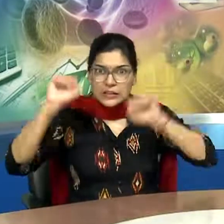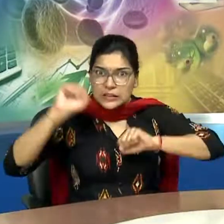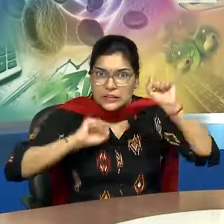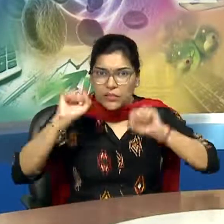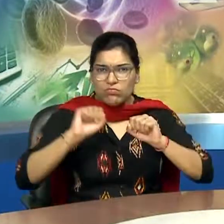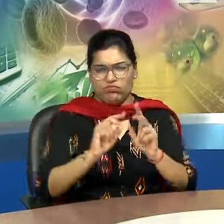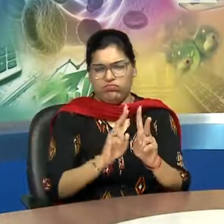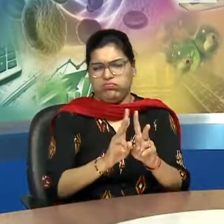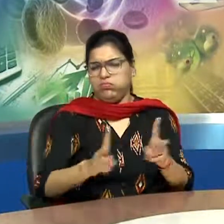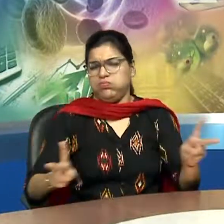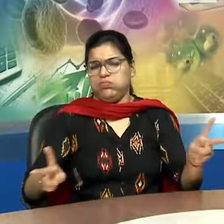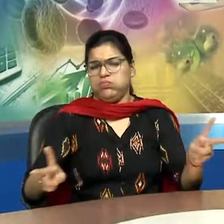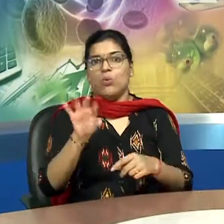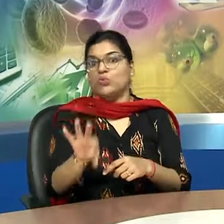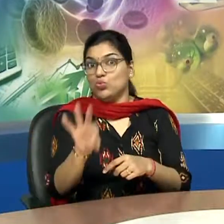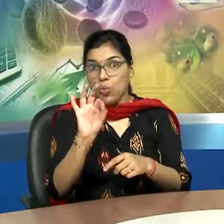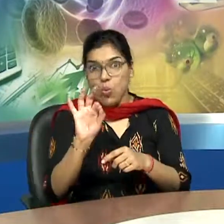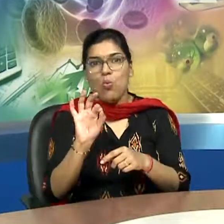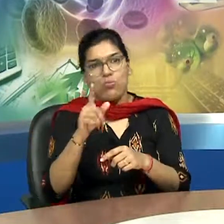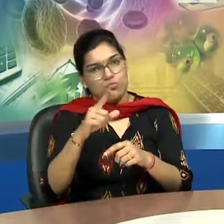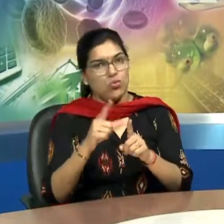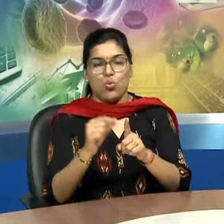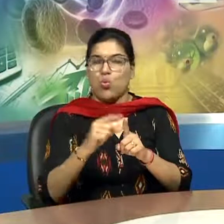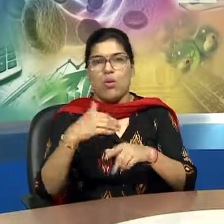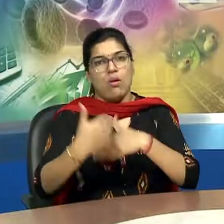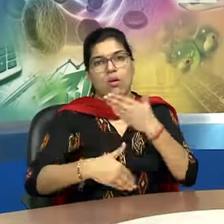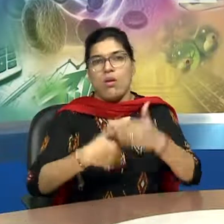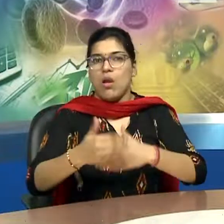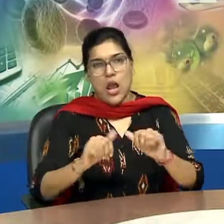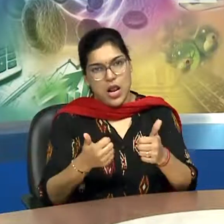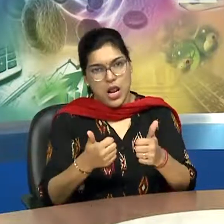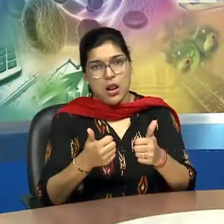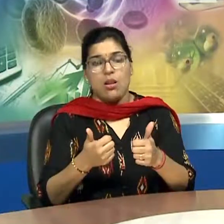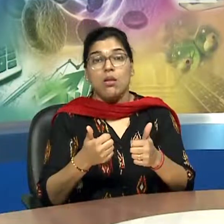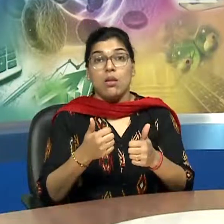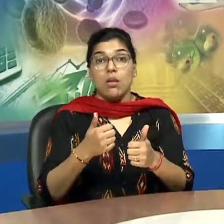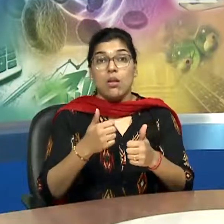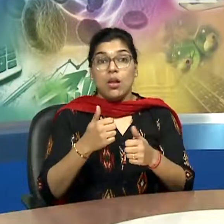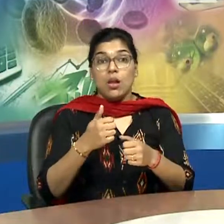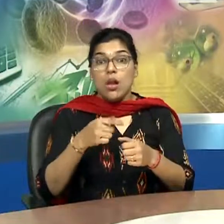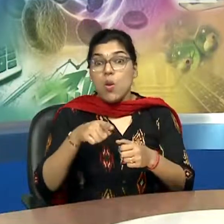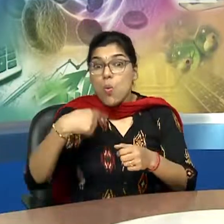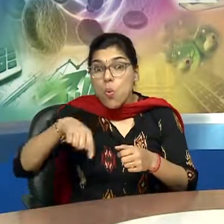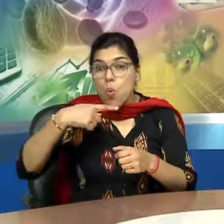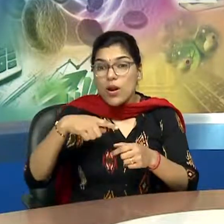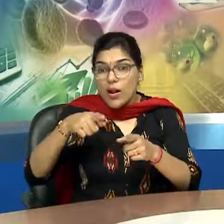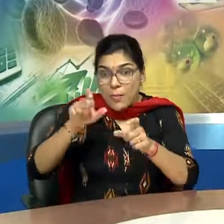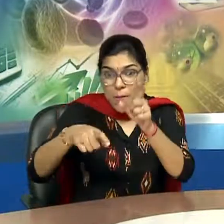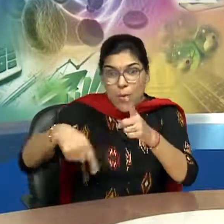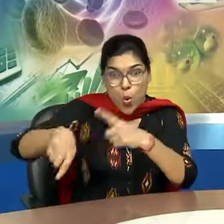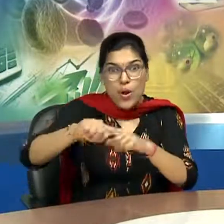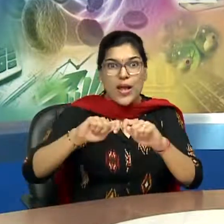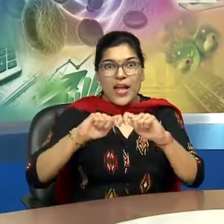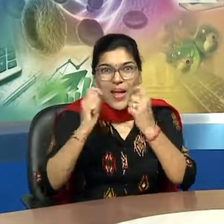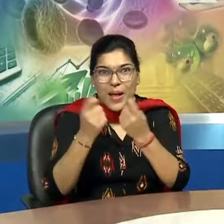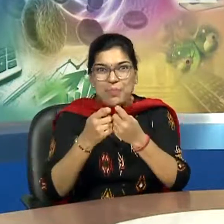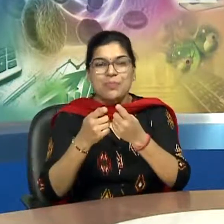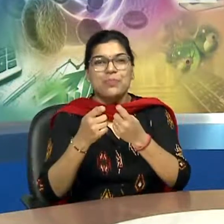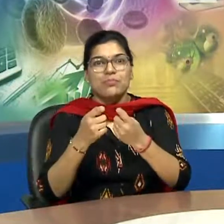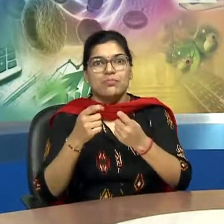in sports to improve health and well-being, and teaching the value of teamwork. How should we work